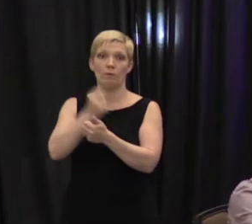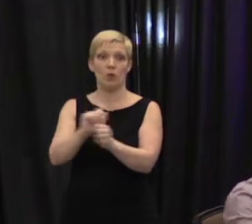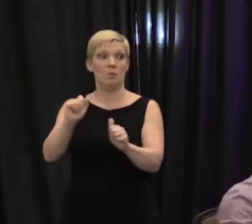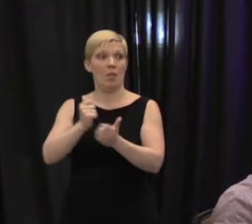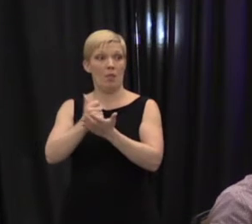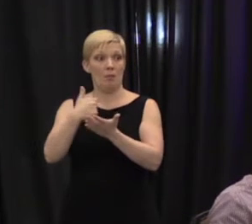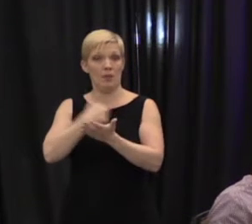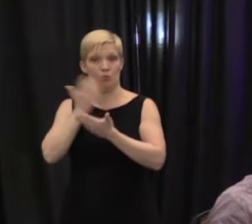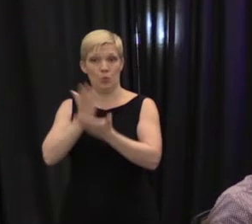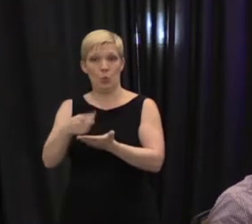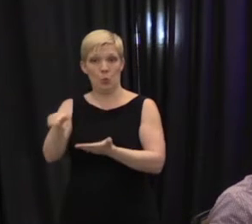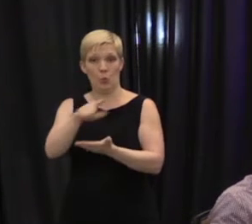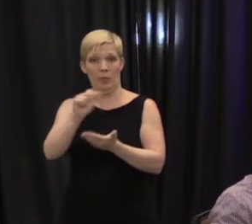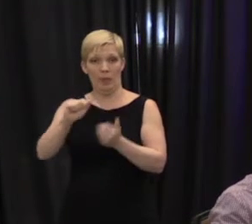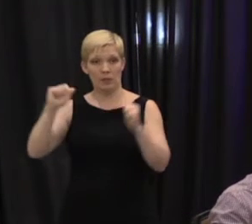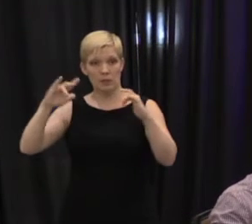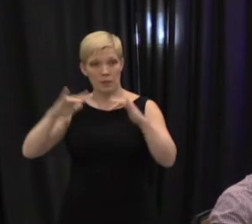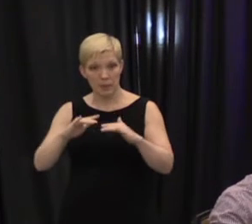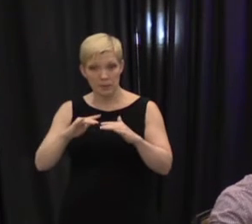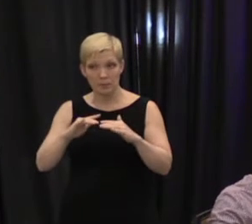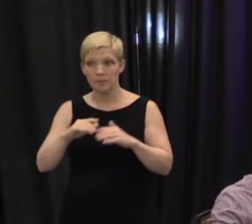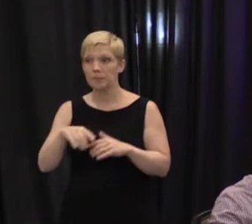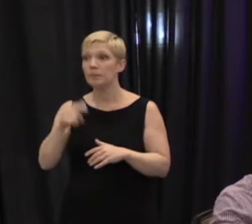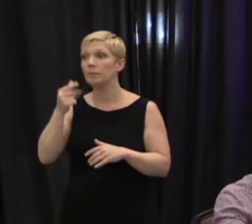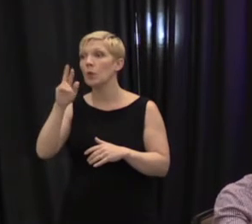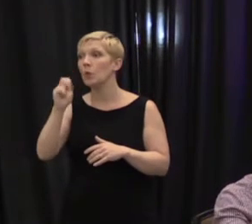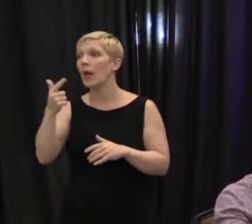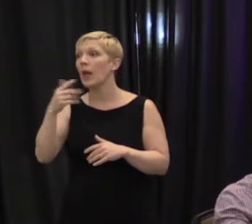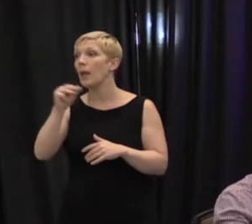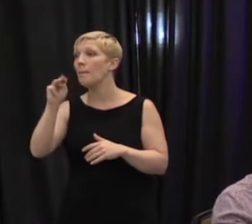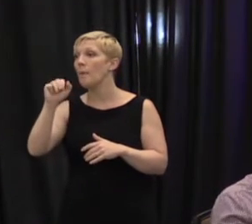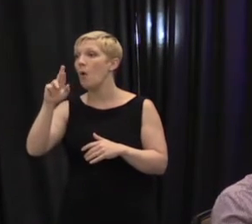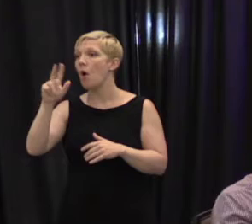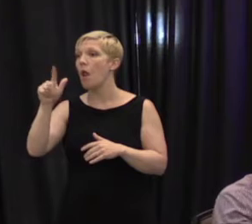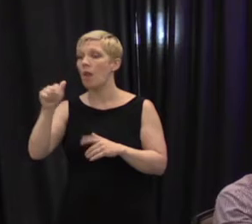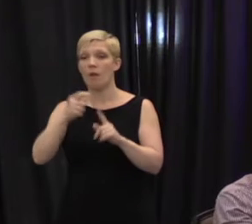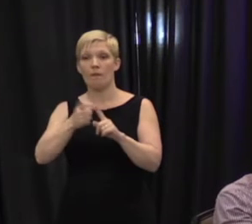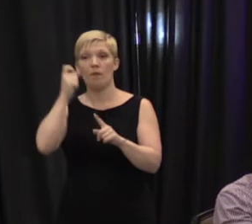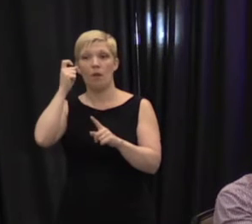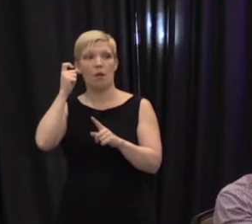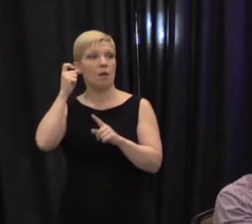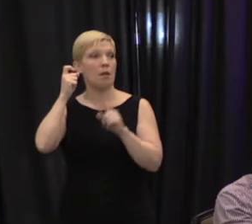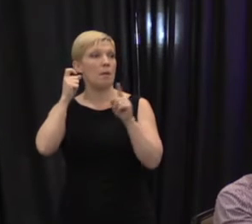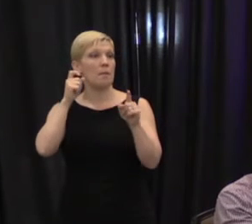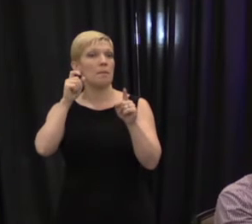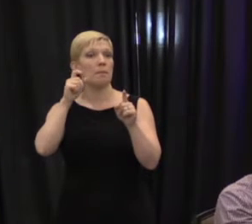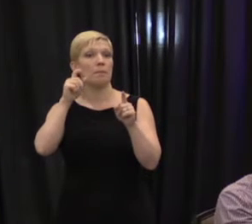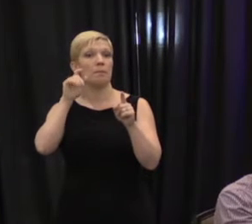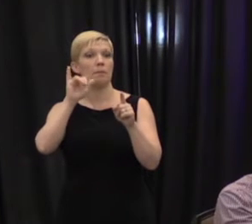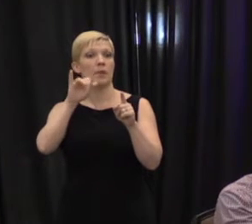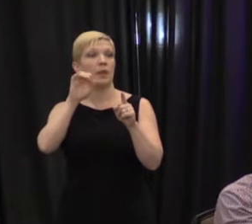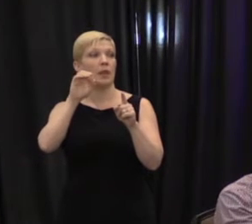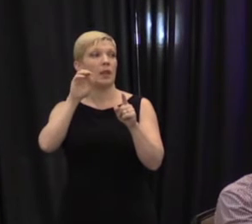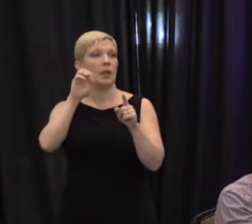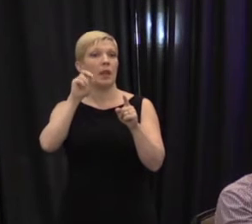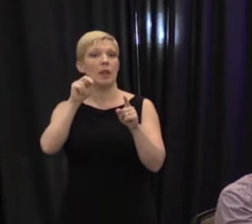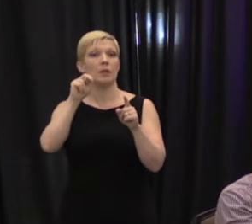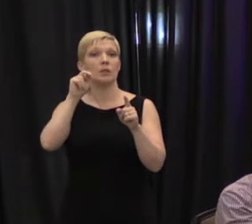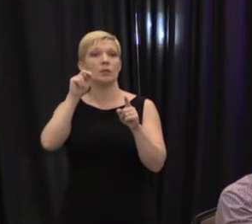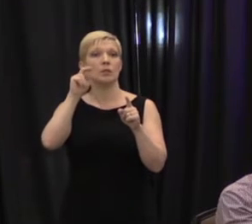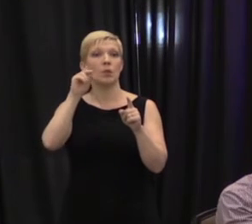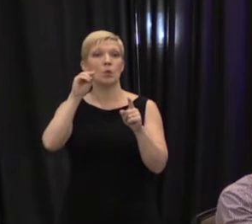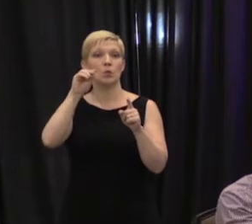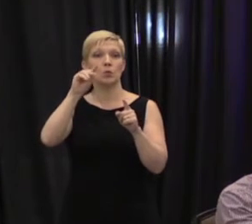us bring you the summit. Greg and Marla from Enjoy Toys, would you stand up, please?